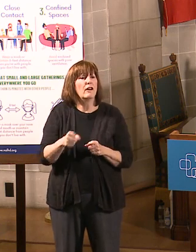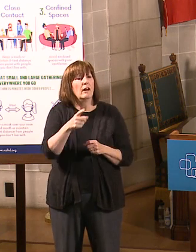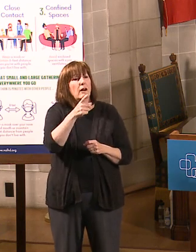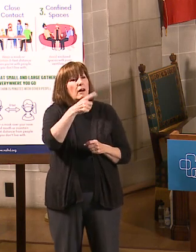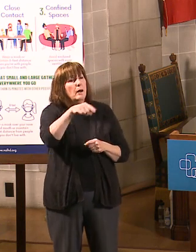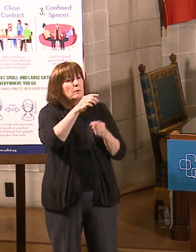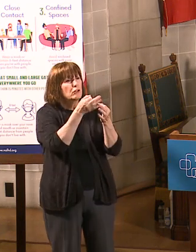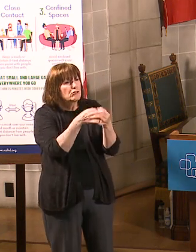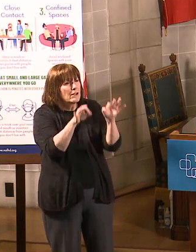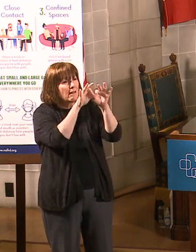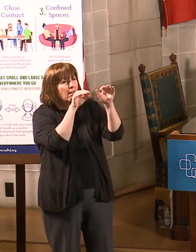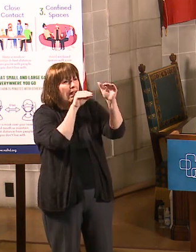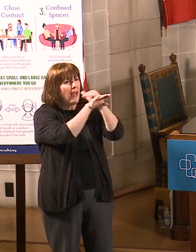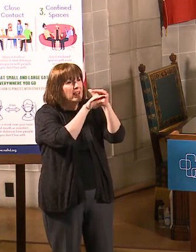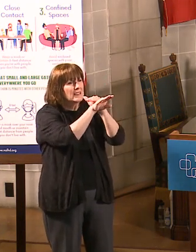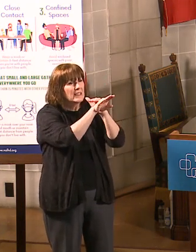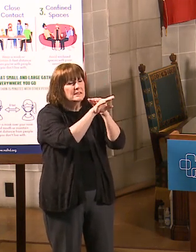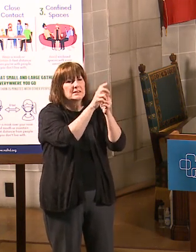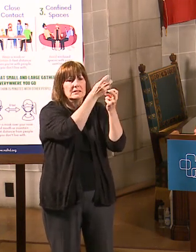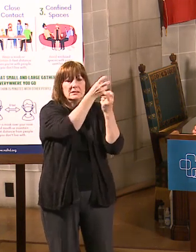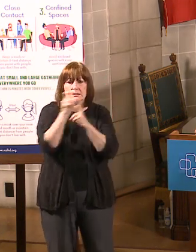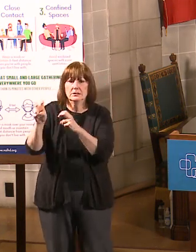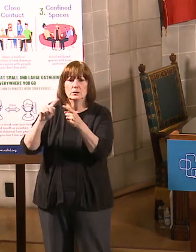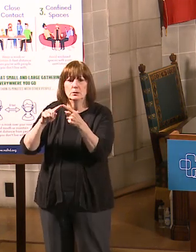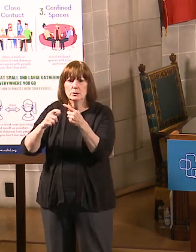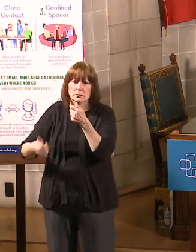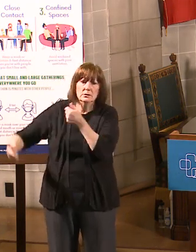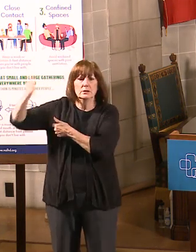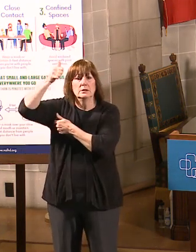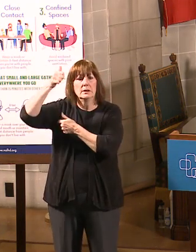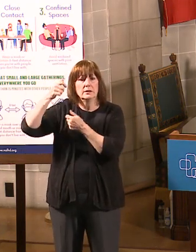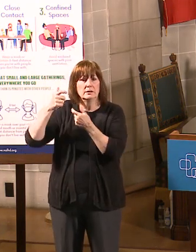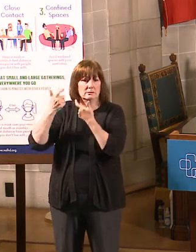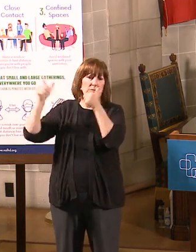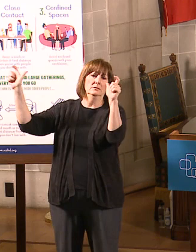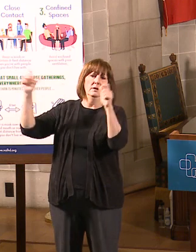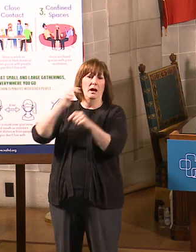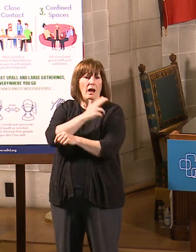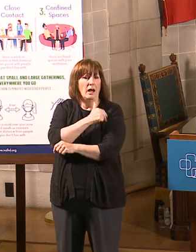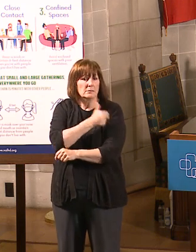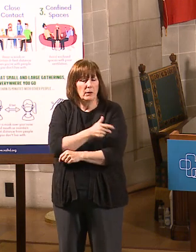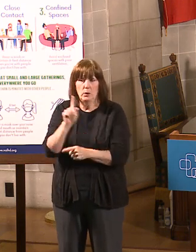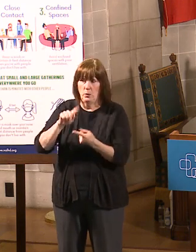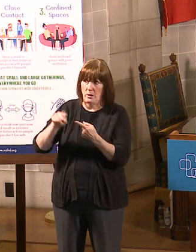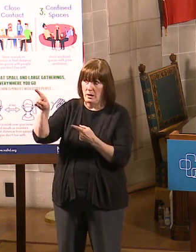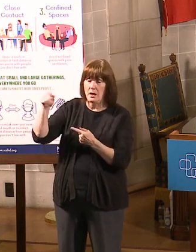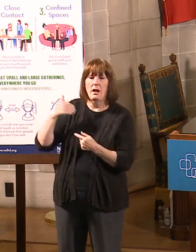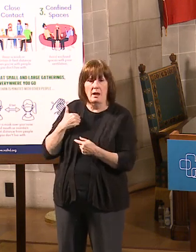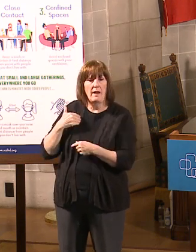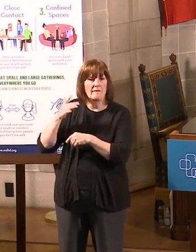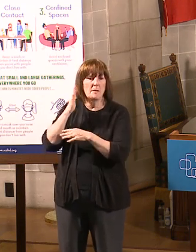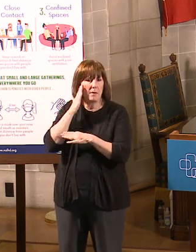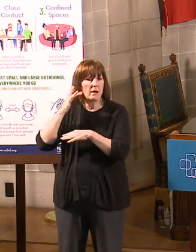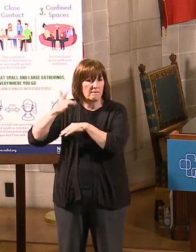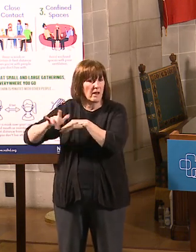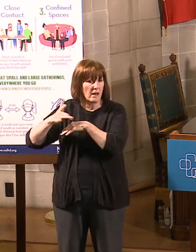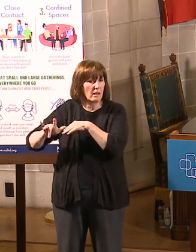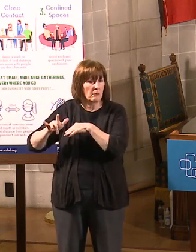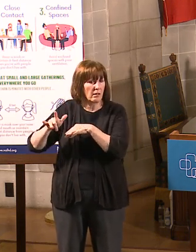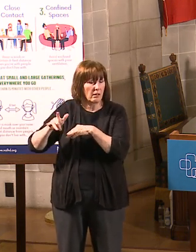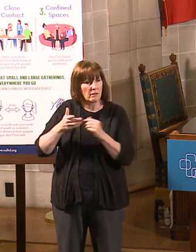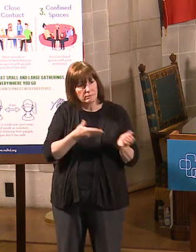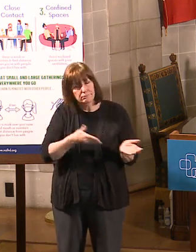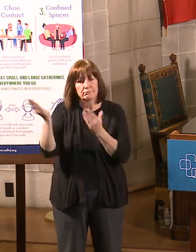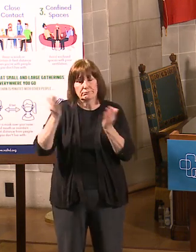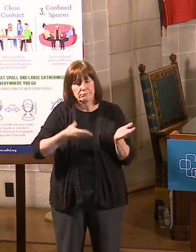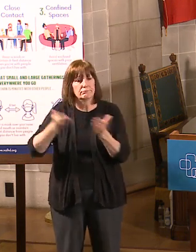access hospitals to the major hospitals when the major hospitals had capacity to get those